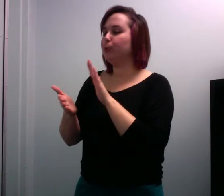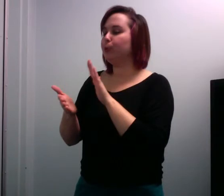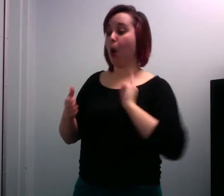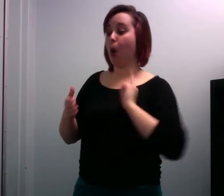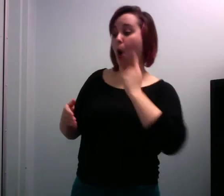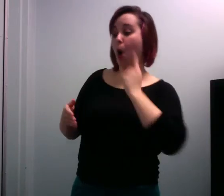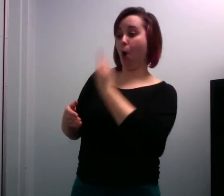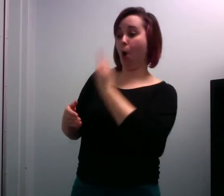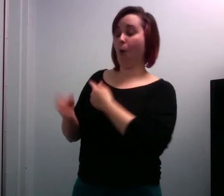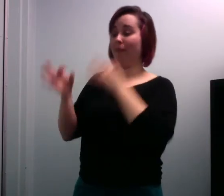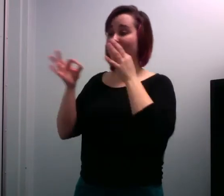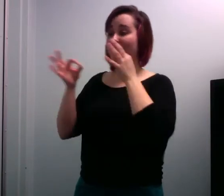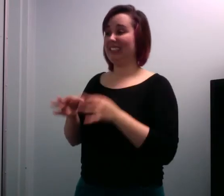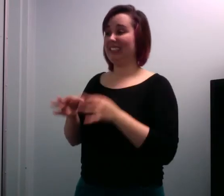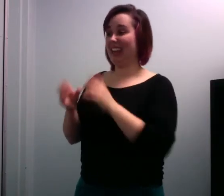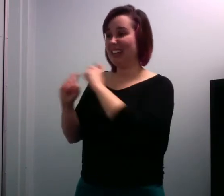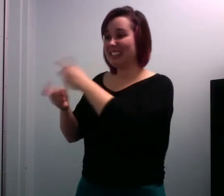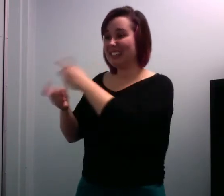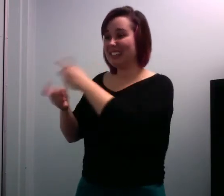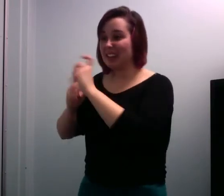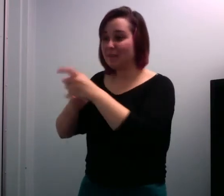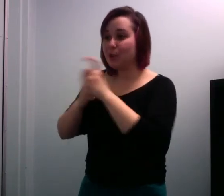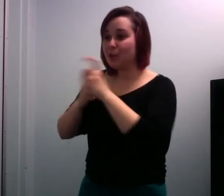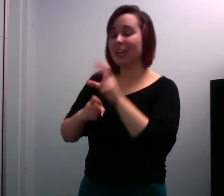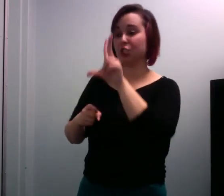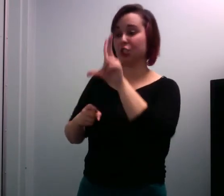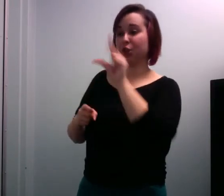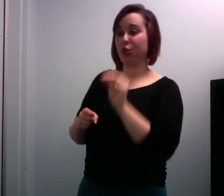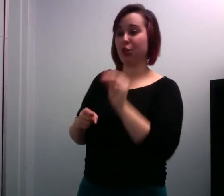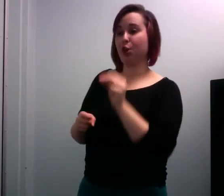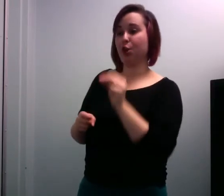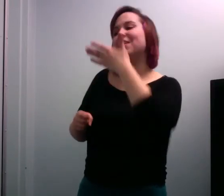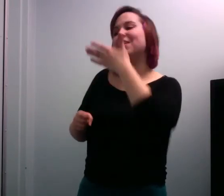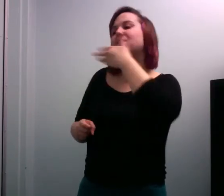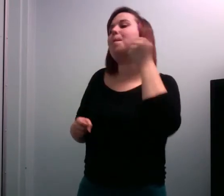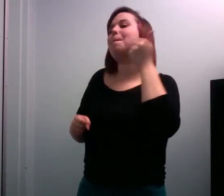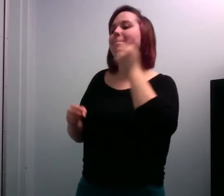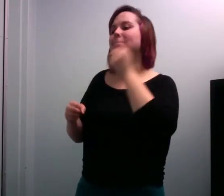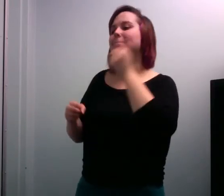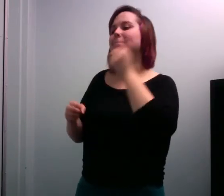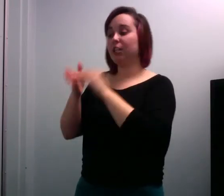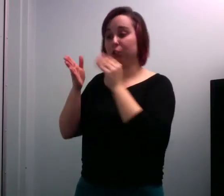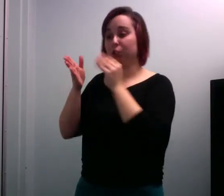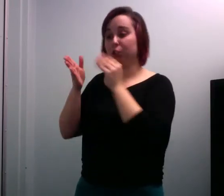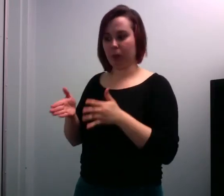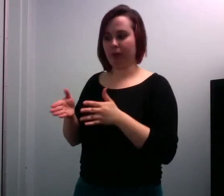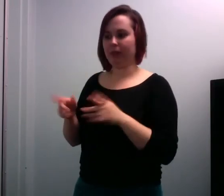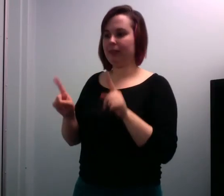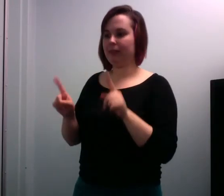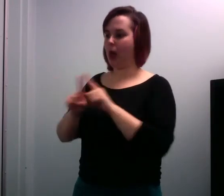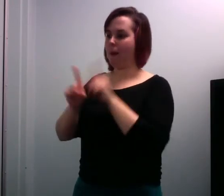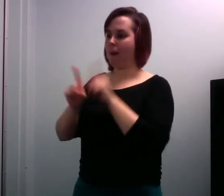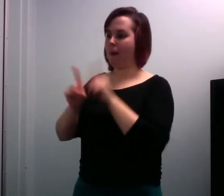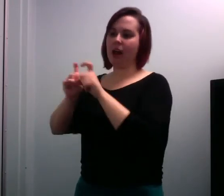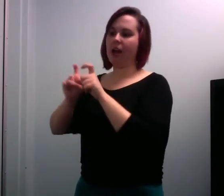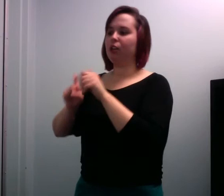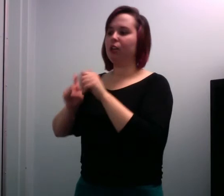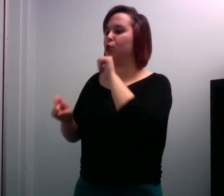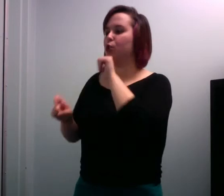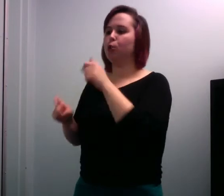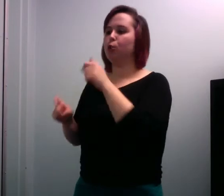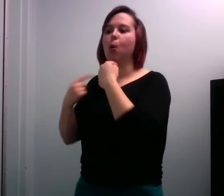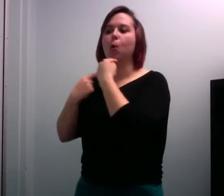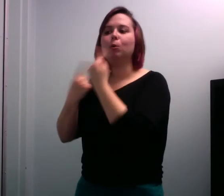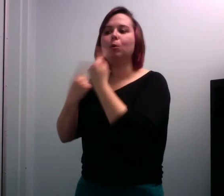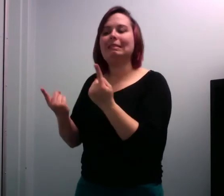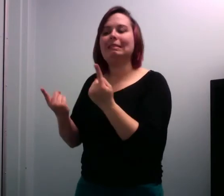best students." These teachers were asked, "Don't tell any of the students or the parents about